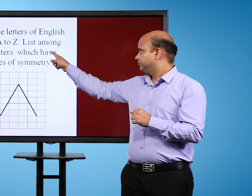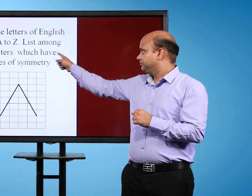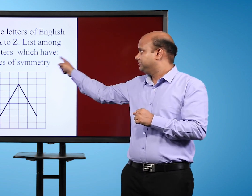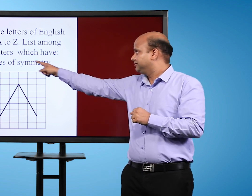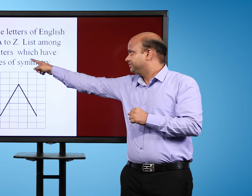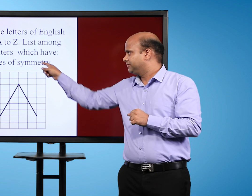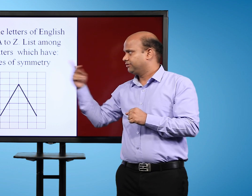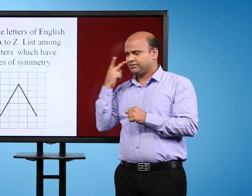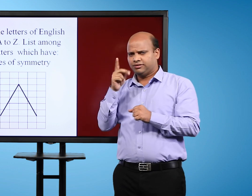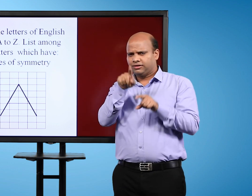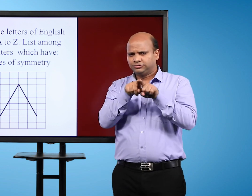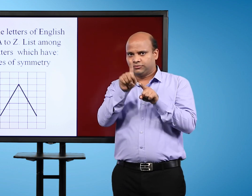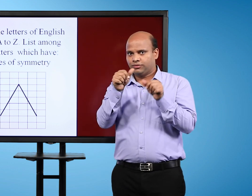List among them the letters which have